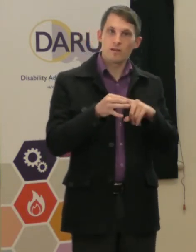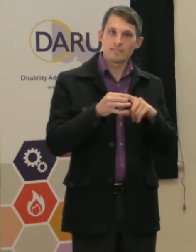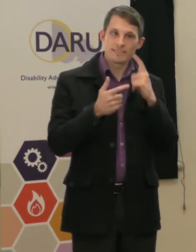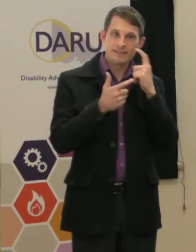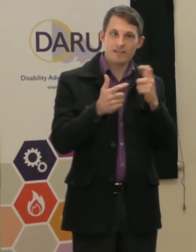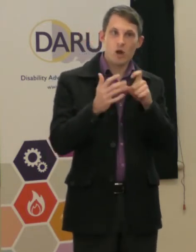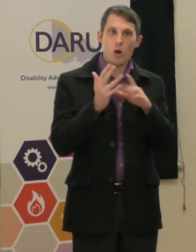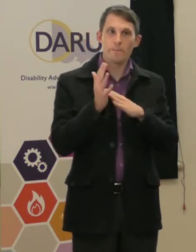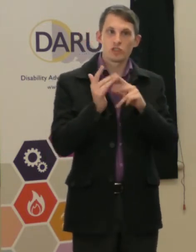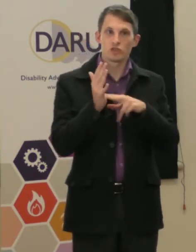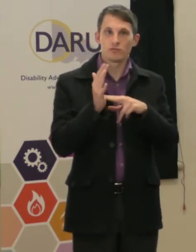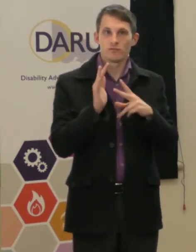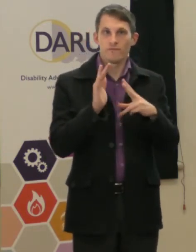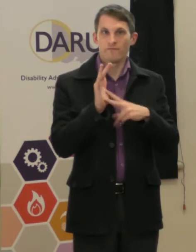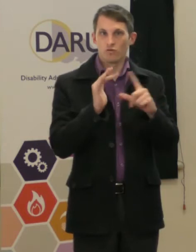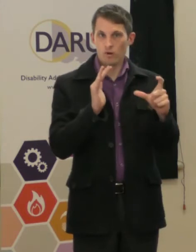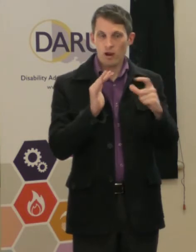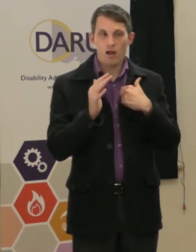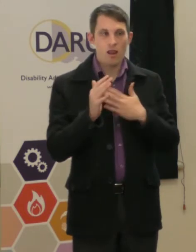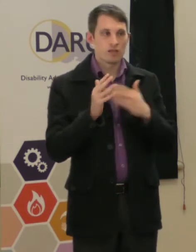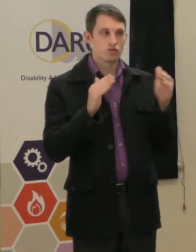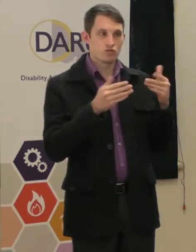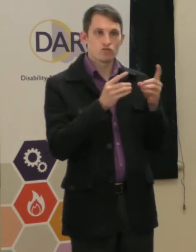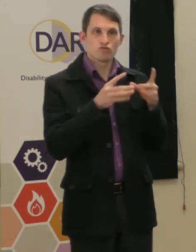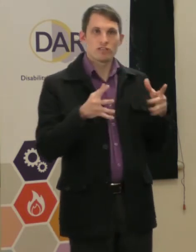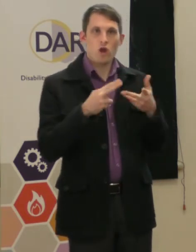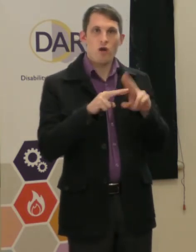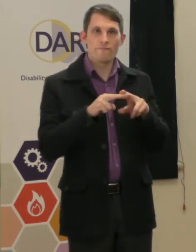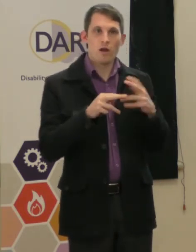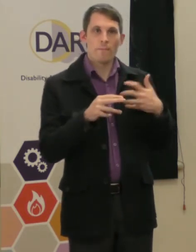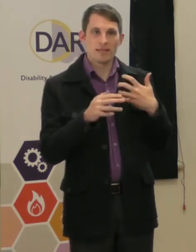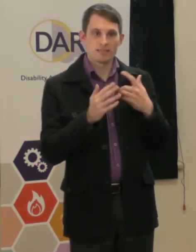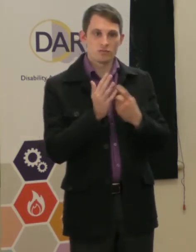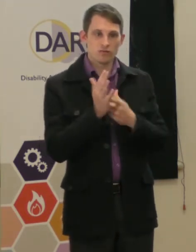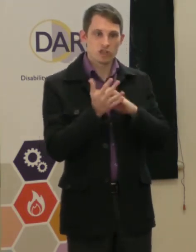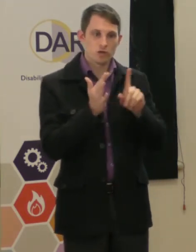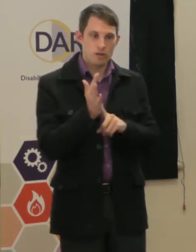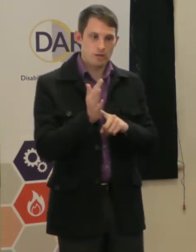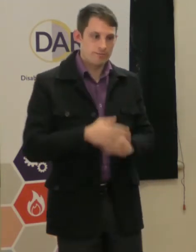in Victoria, and I would like to introduce you to the Director of Complaints, Rachel Mathison.